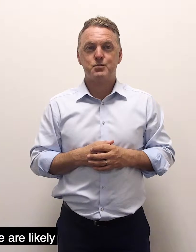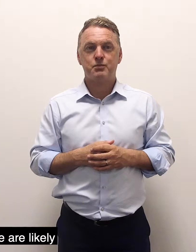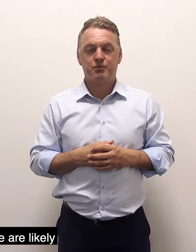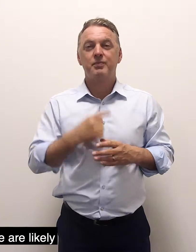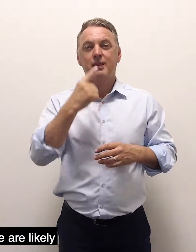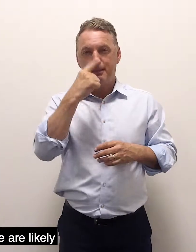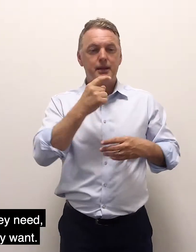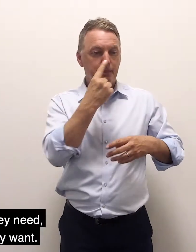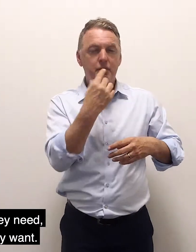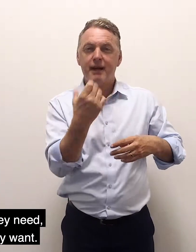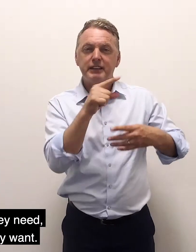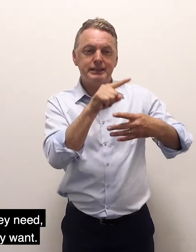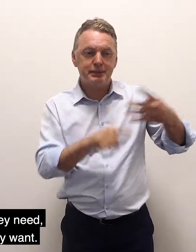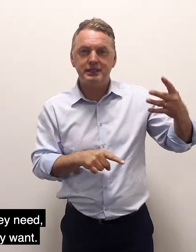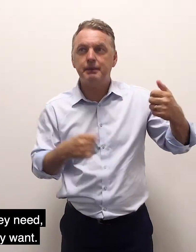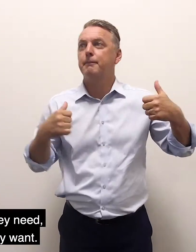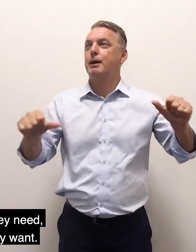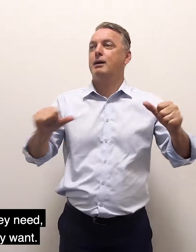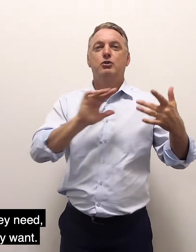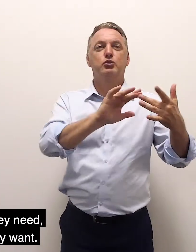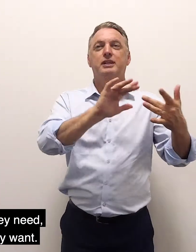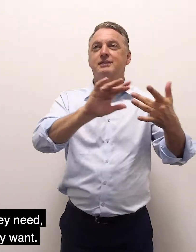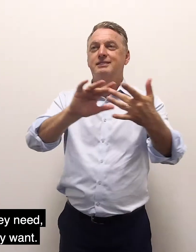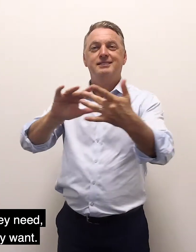So it means that people are likely to get the support